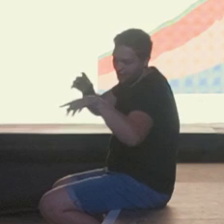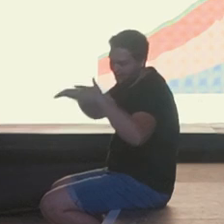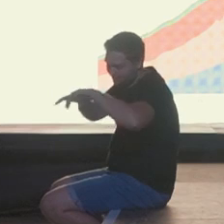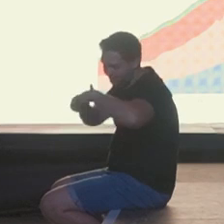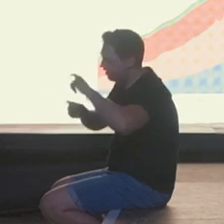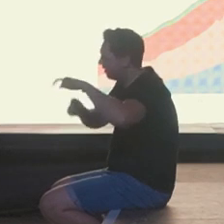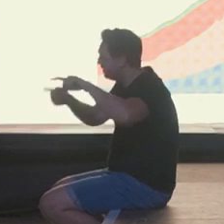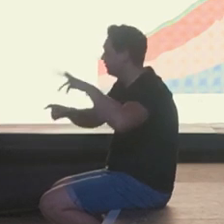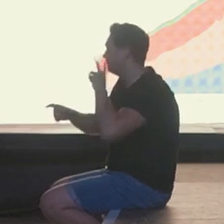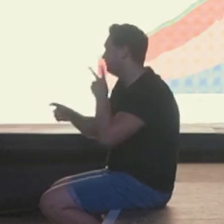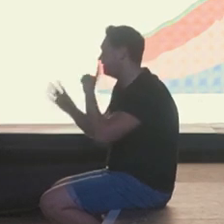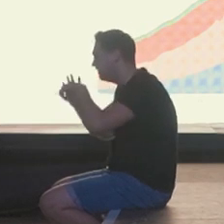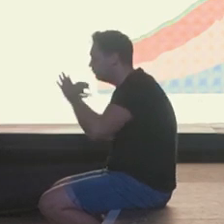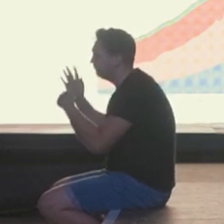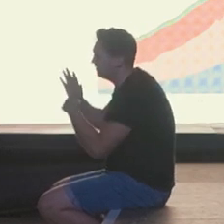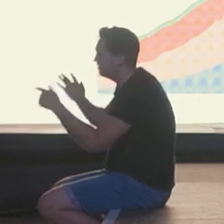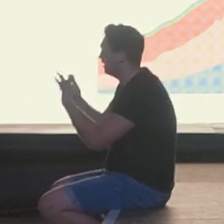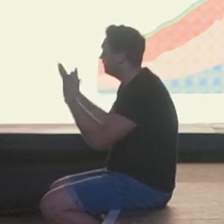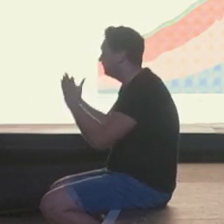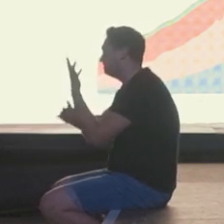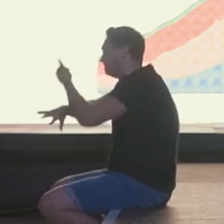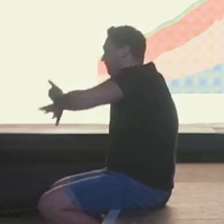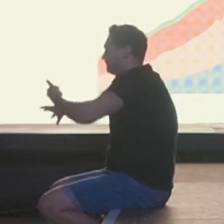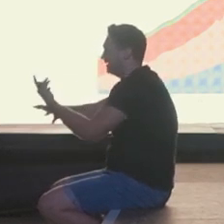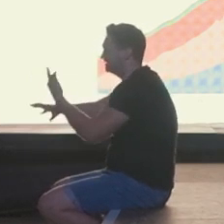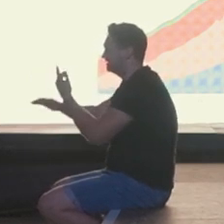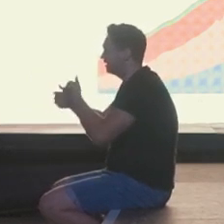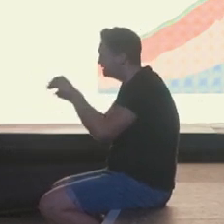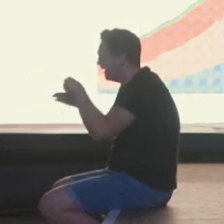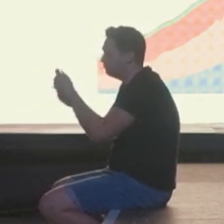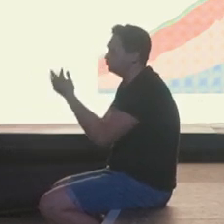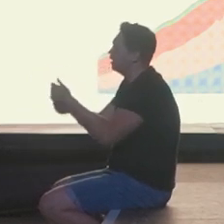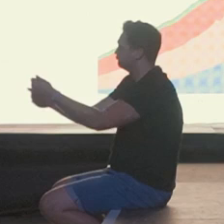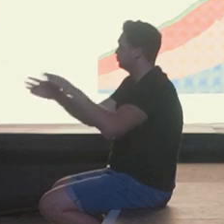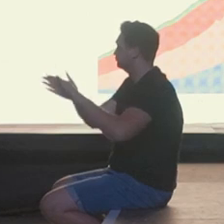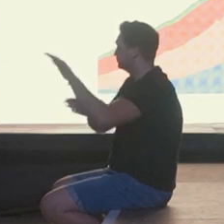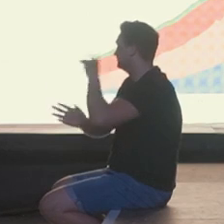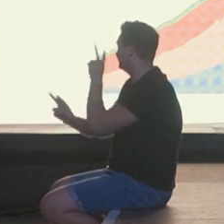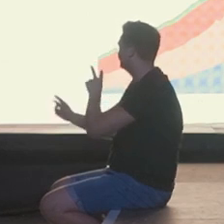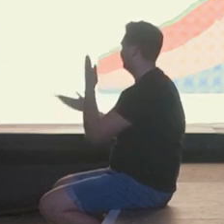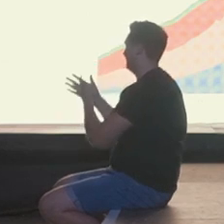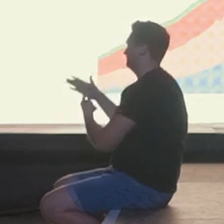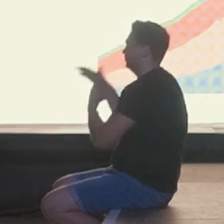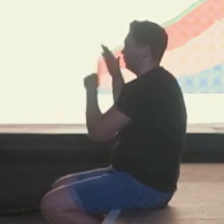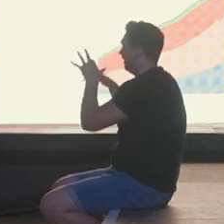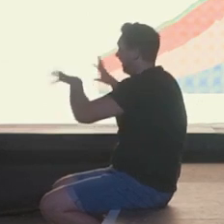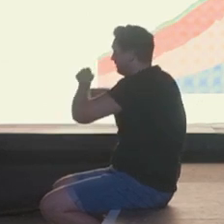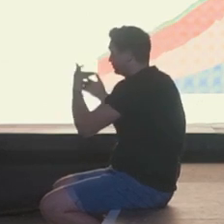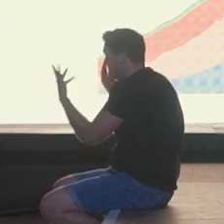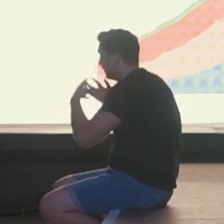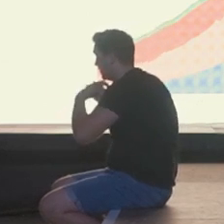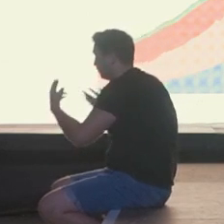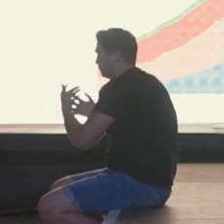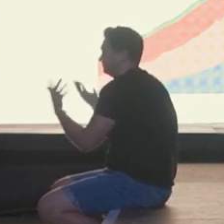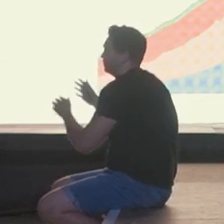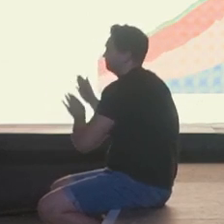want to be vegan for a year or how many plant-based products we sell. What matters to me is how many animals are dying every year. And as you can see, this